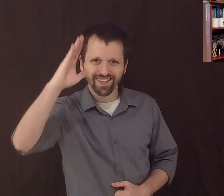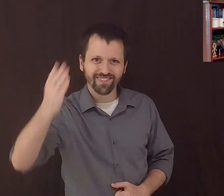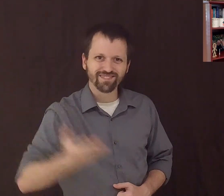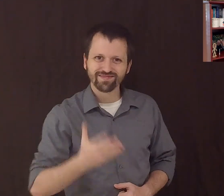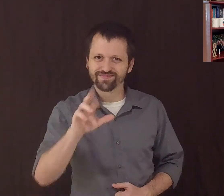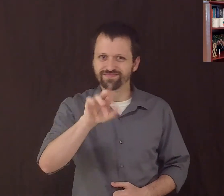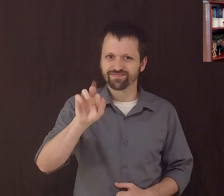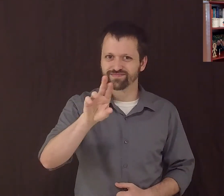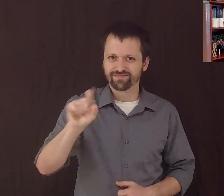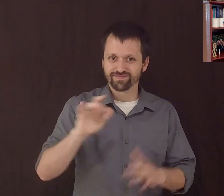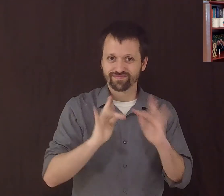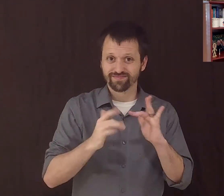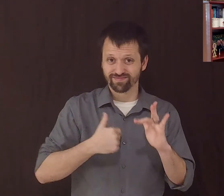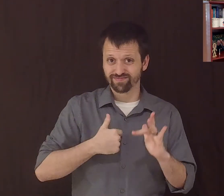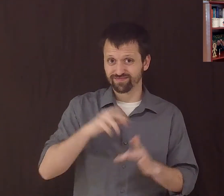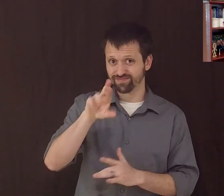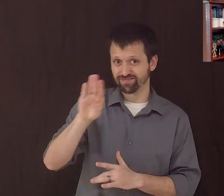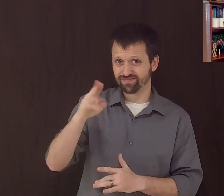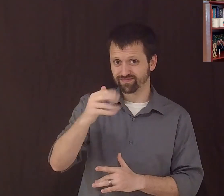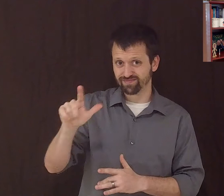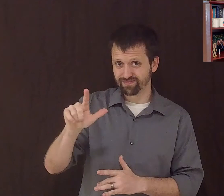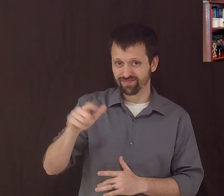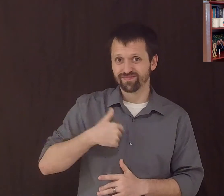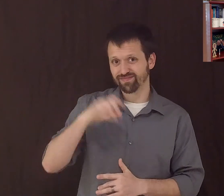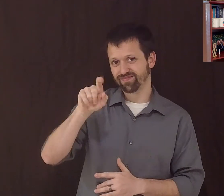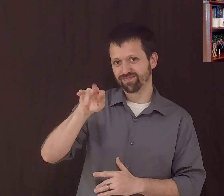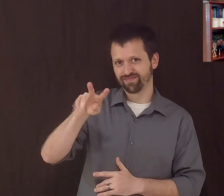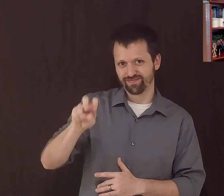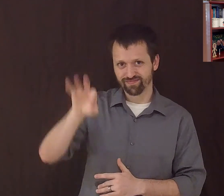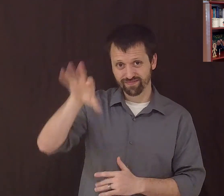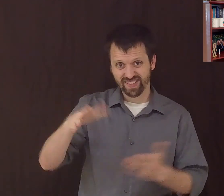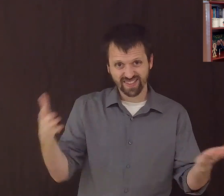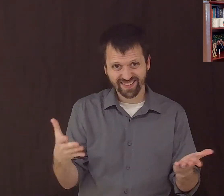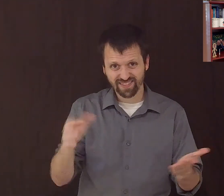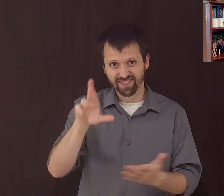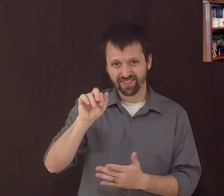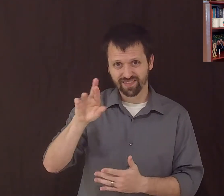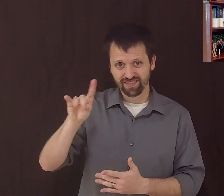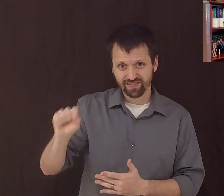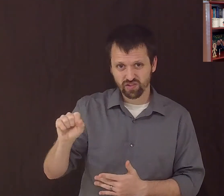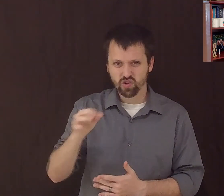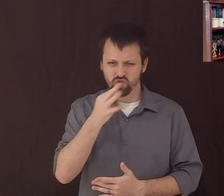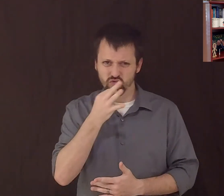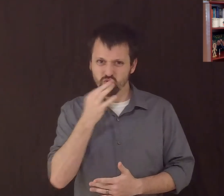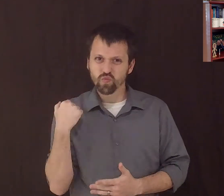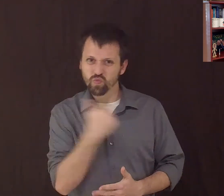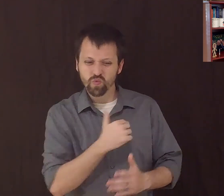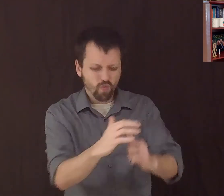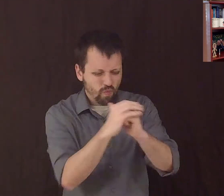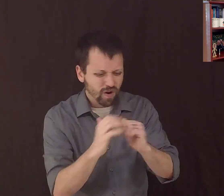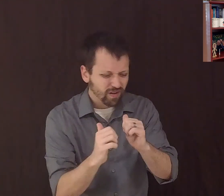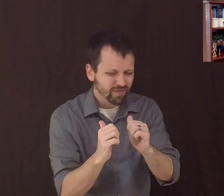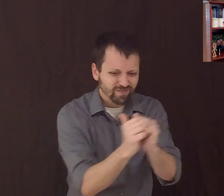Hi, and welcome to Crossroads Online. I'm Rob Hall, the executive pastor here at Crossroads, and in just a few moments, we're going to worship together. And we're going to be able to open